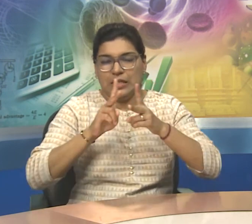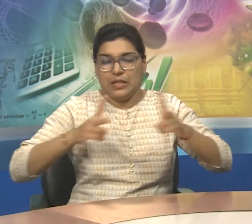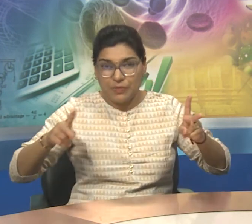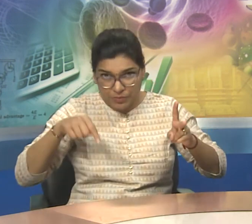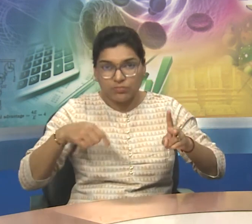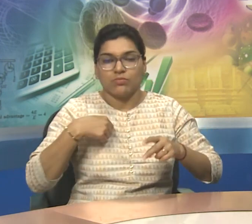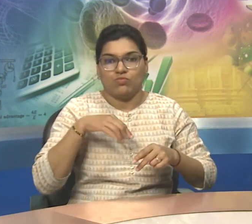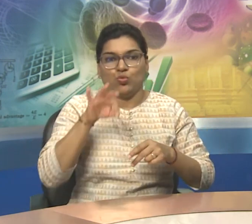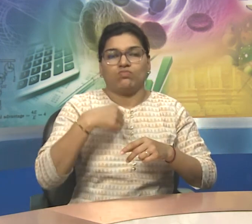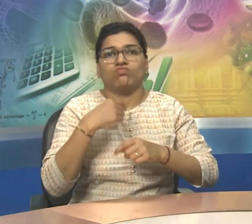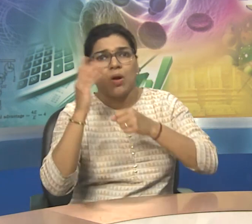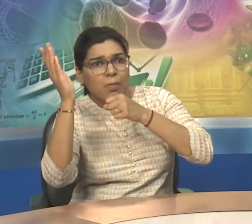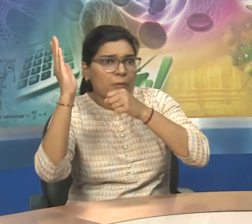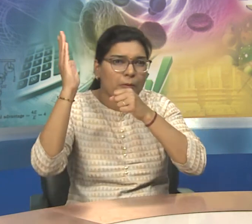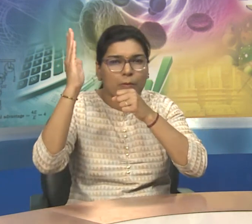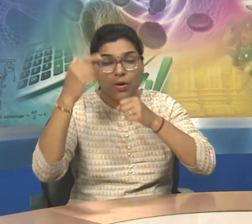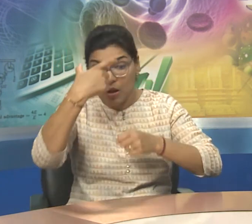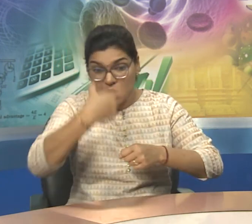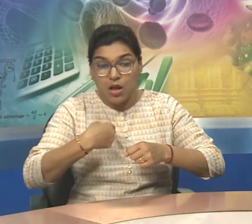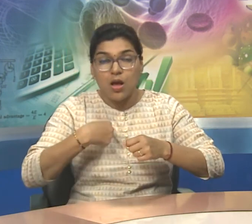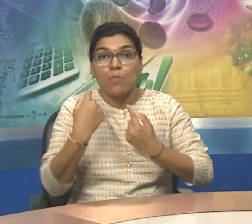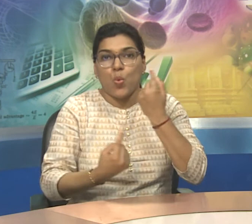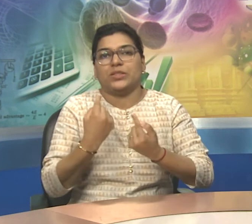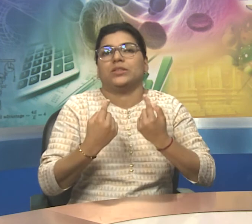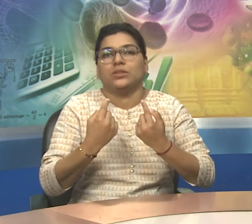in several places or in each state.